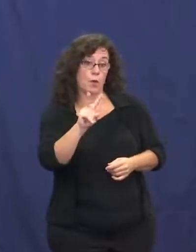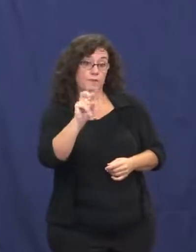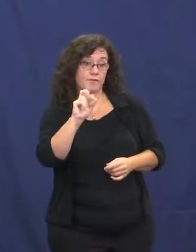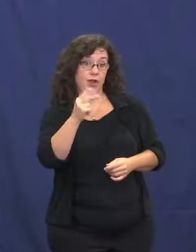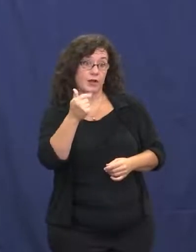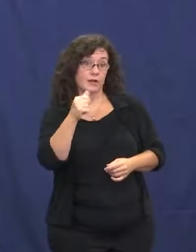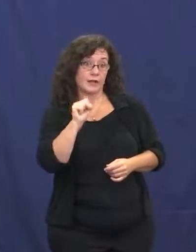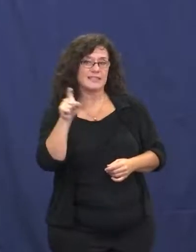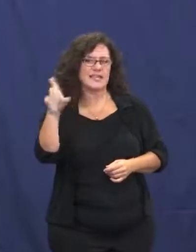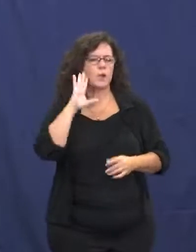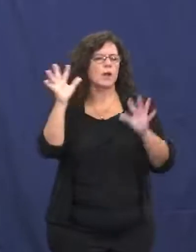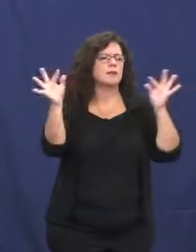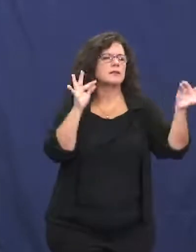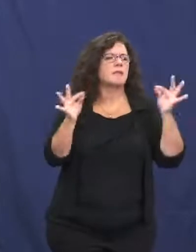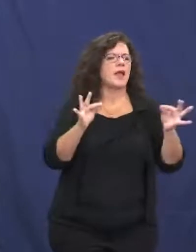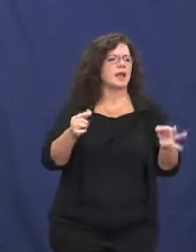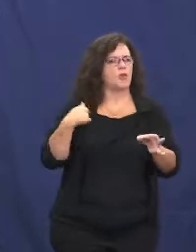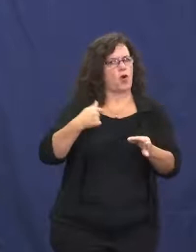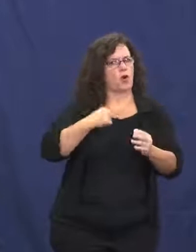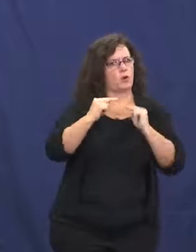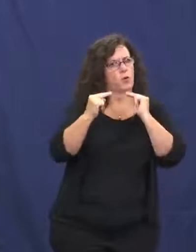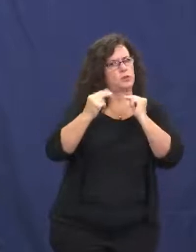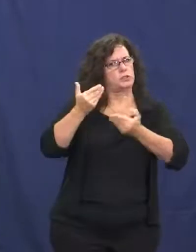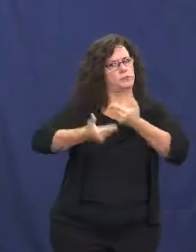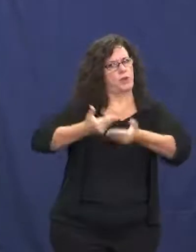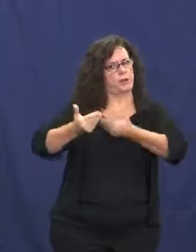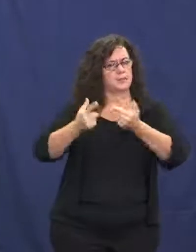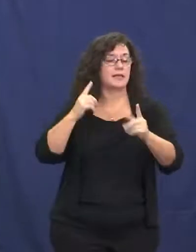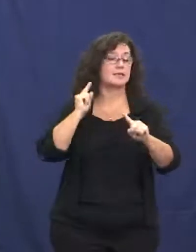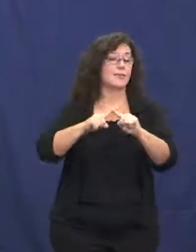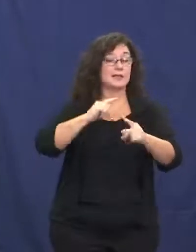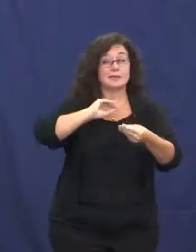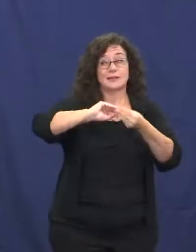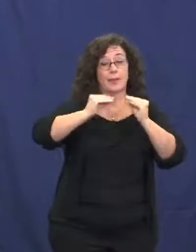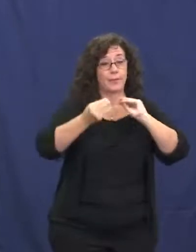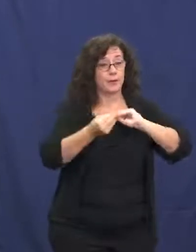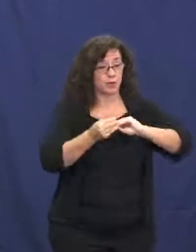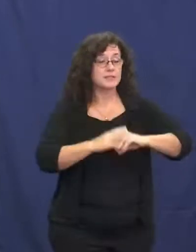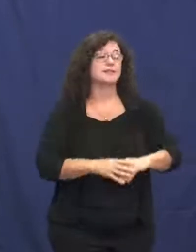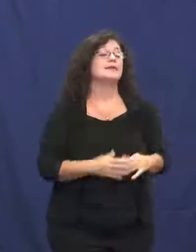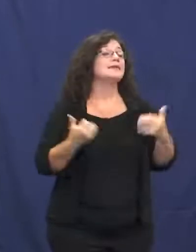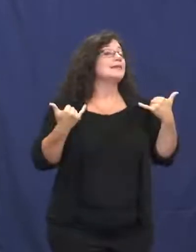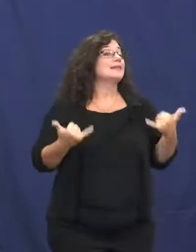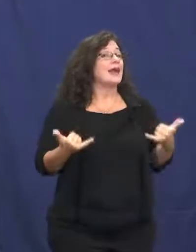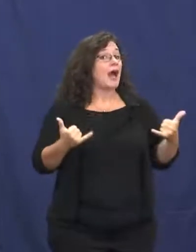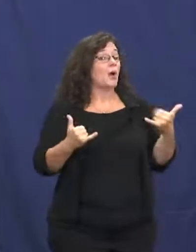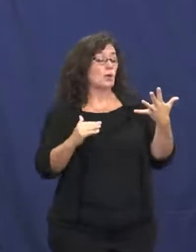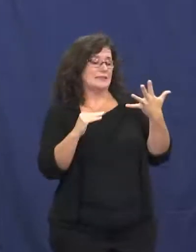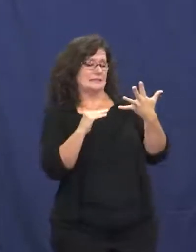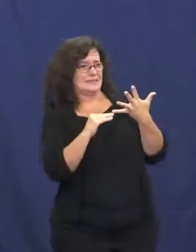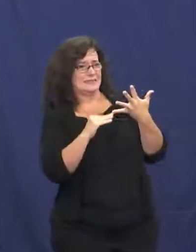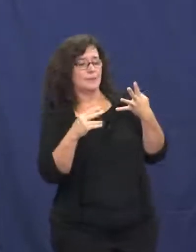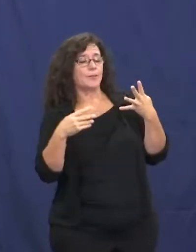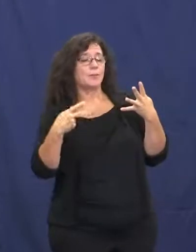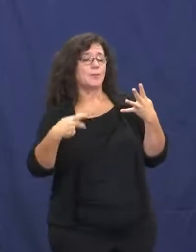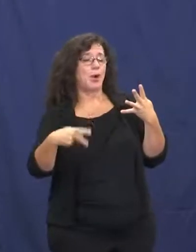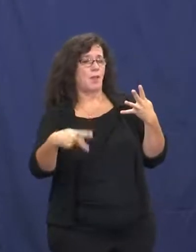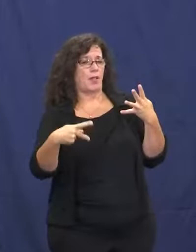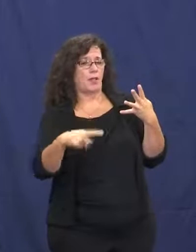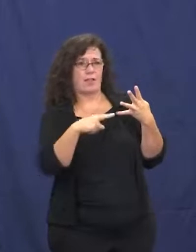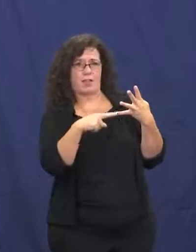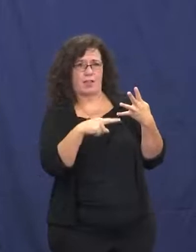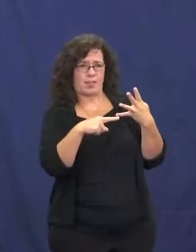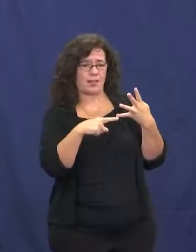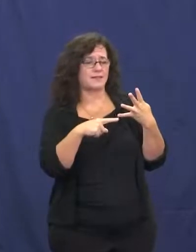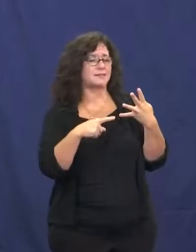red in which we want to get to. We are close, but we're still at the purple tier. And that's unfortunate for us